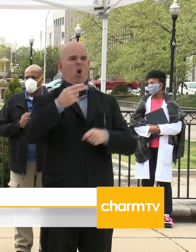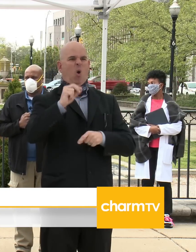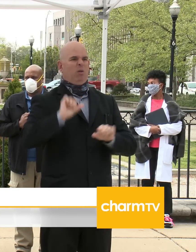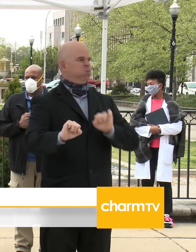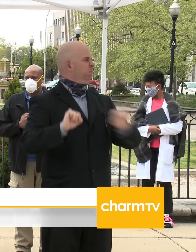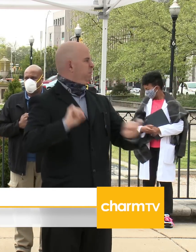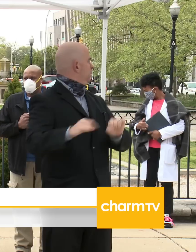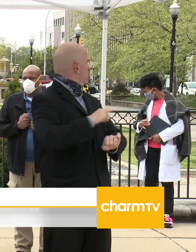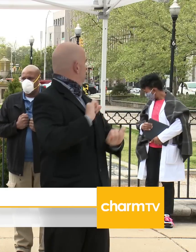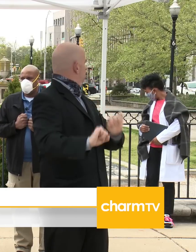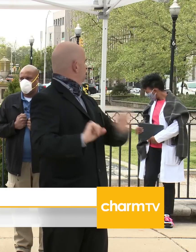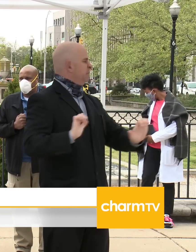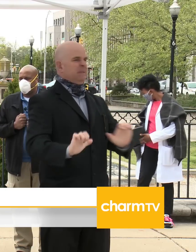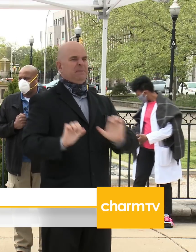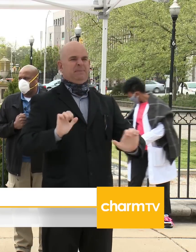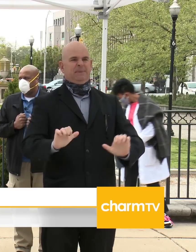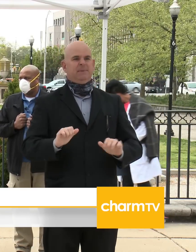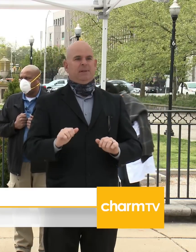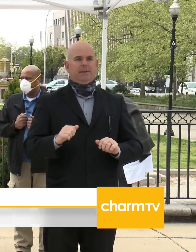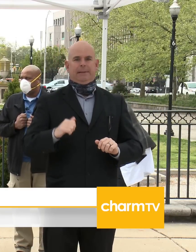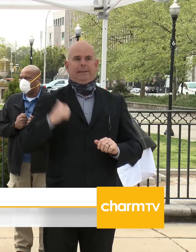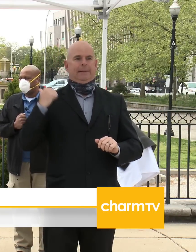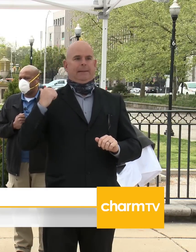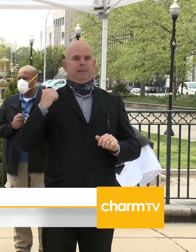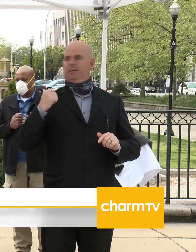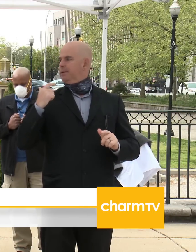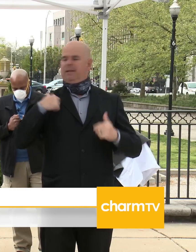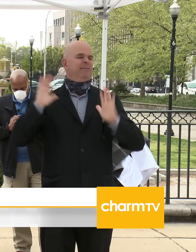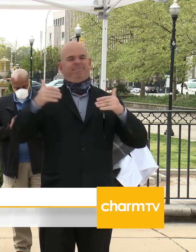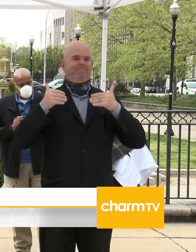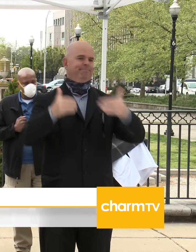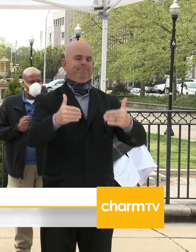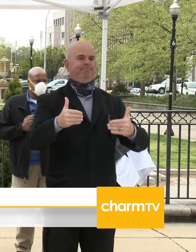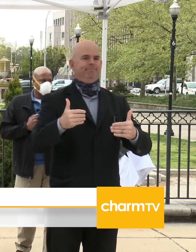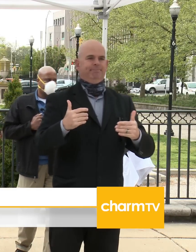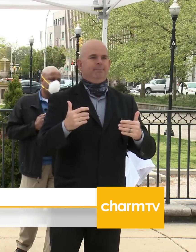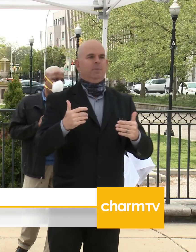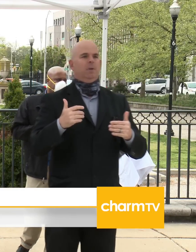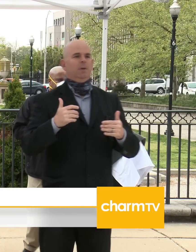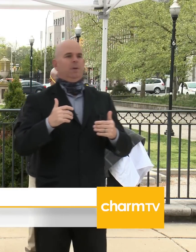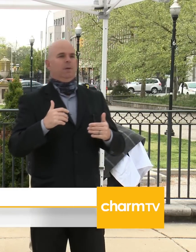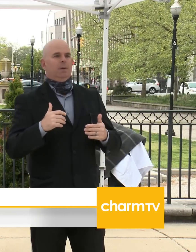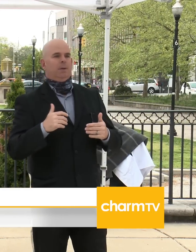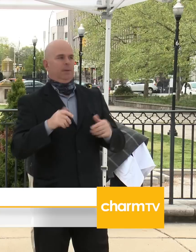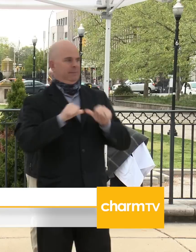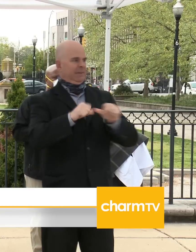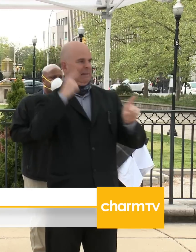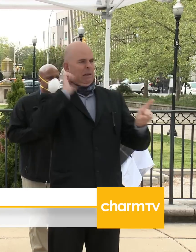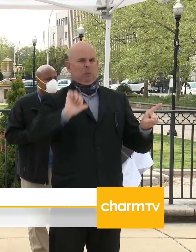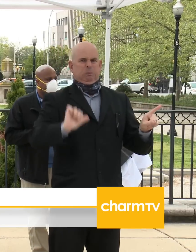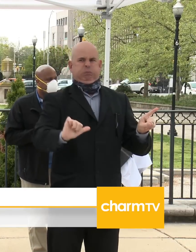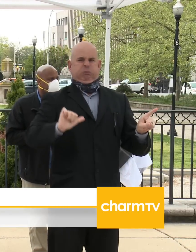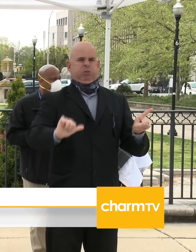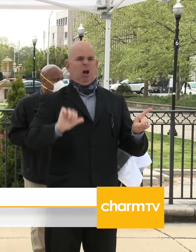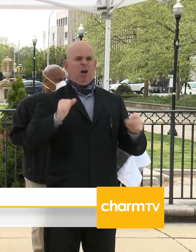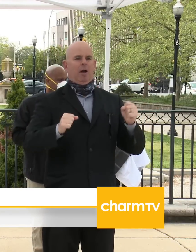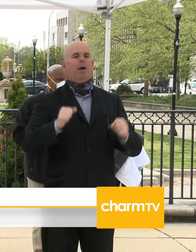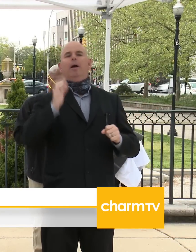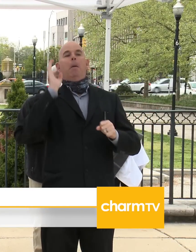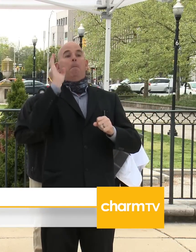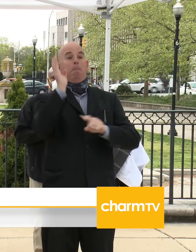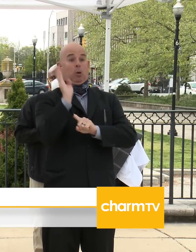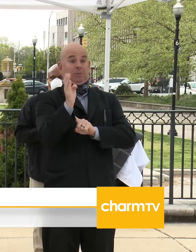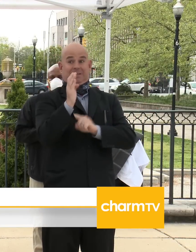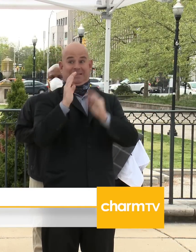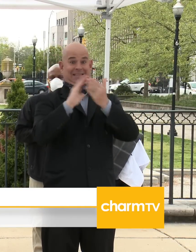Well, I'm just going to speak a little louder. The Department of Housing and Community Development, the Baltimore City Health Department, the Mayor's Office